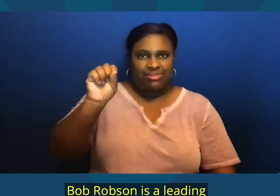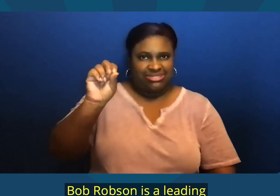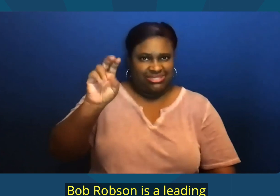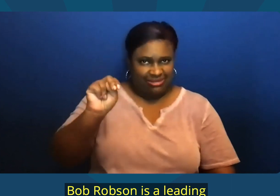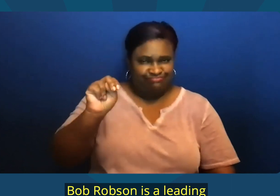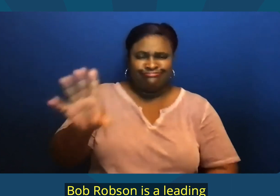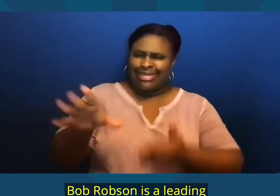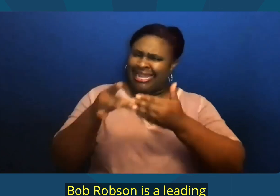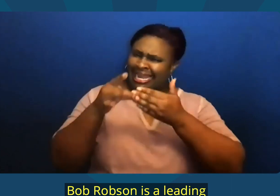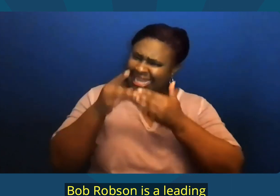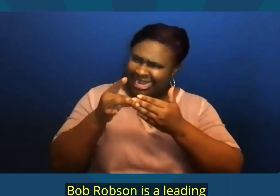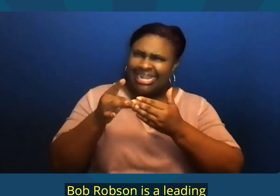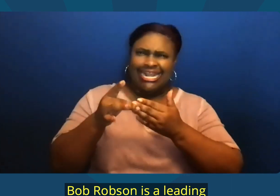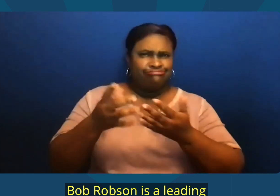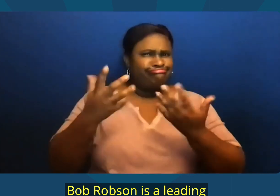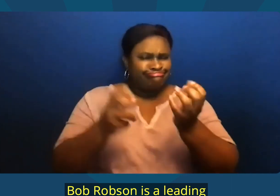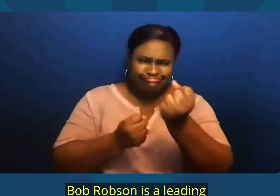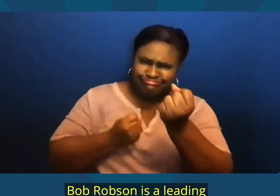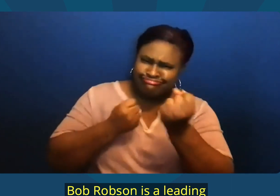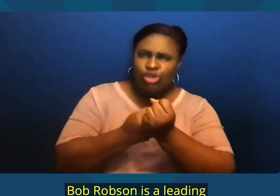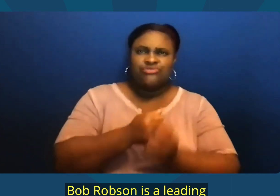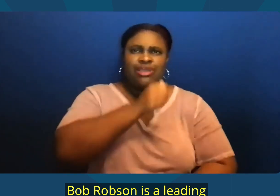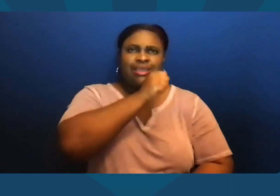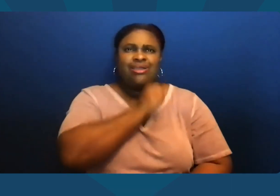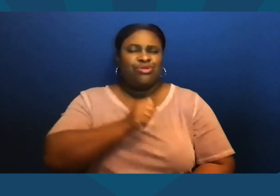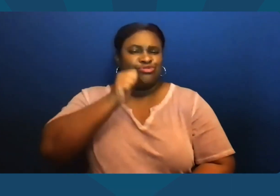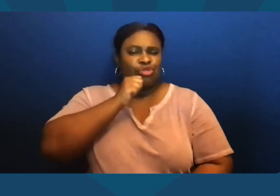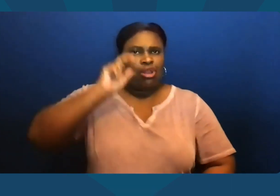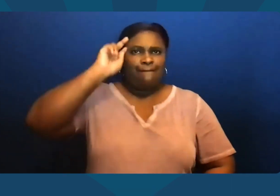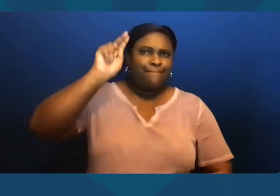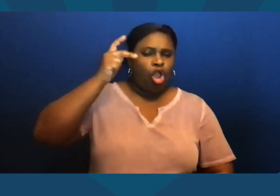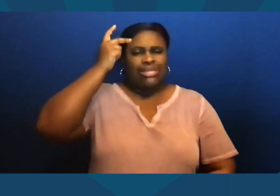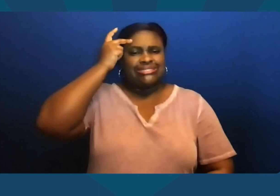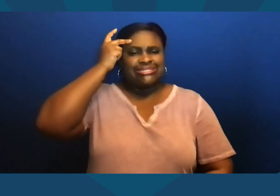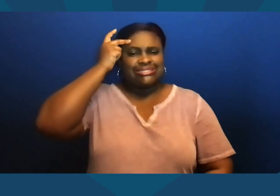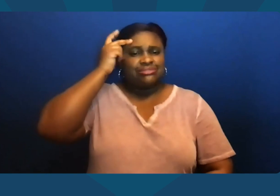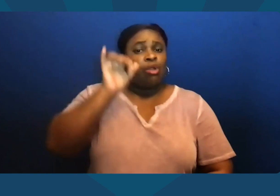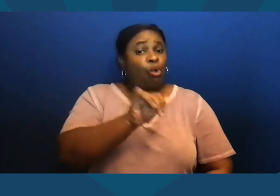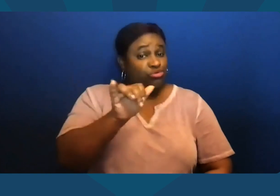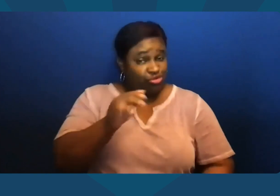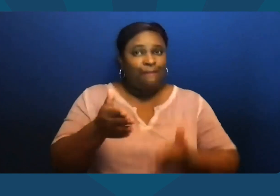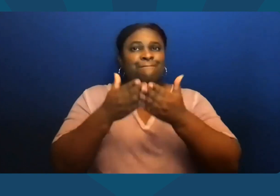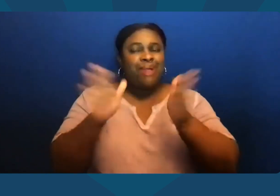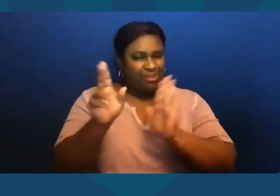Bob Robson is a leading voice in Arizona politics and public policy.